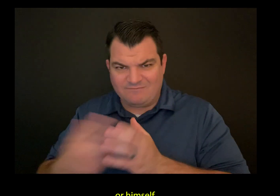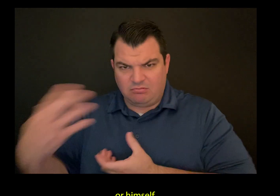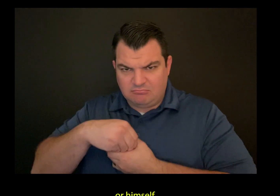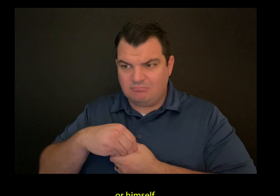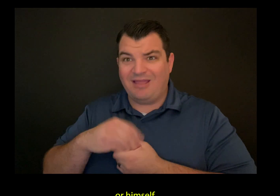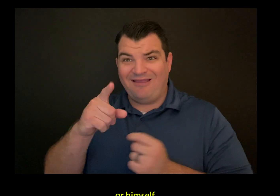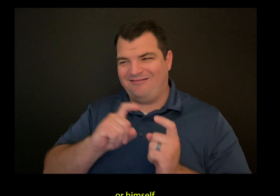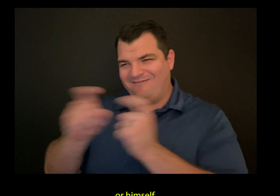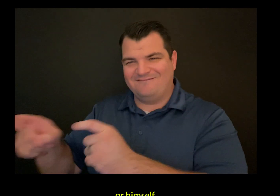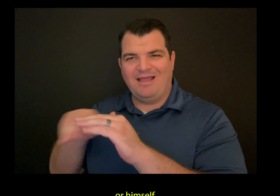himself.